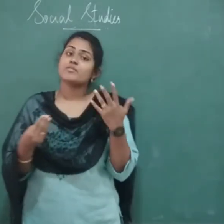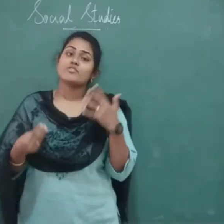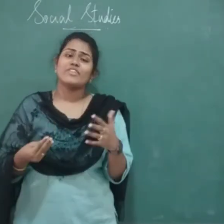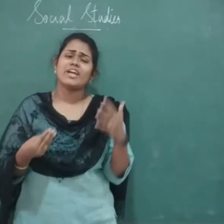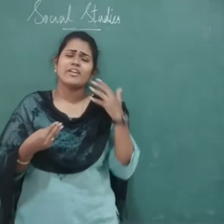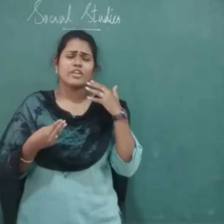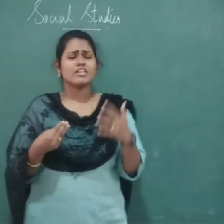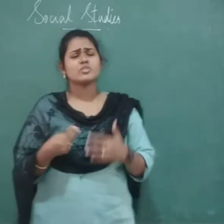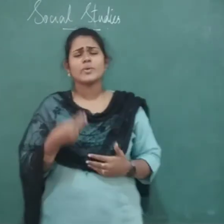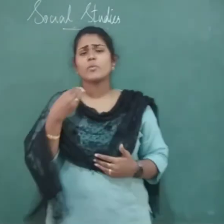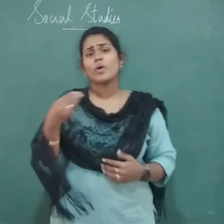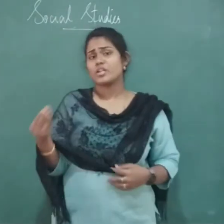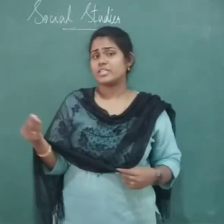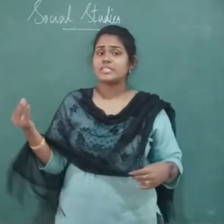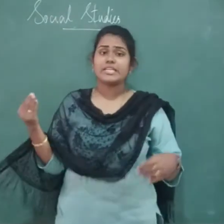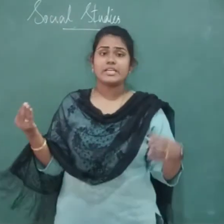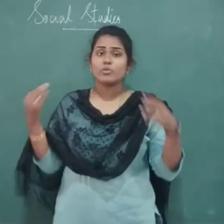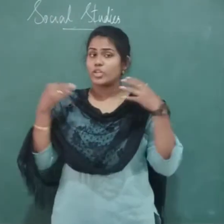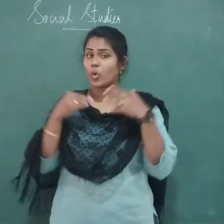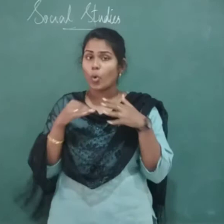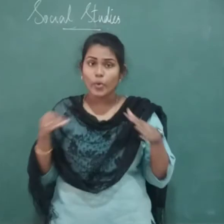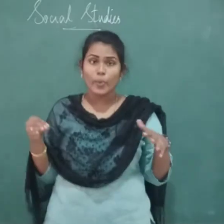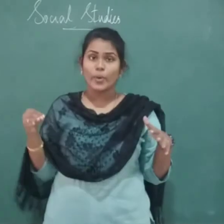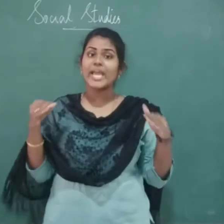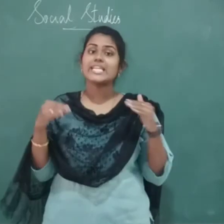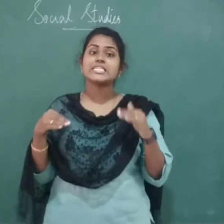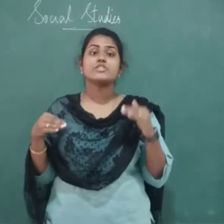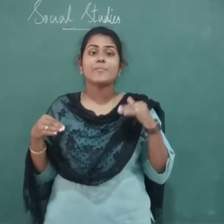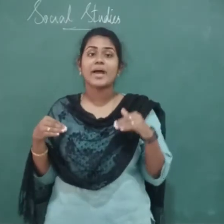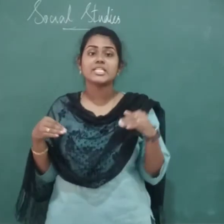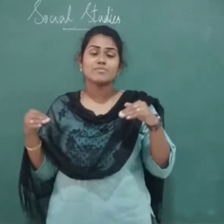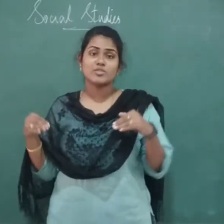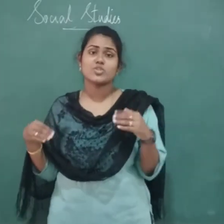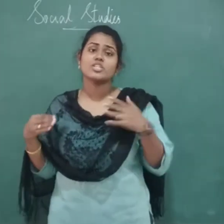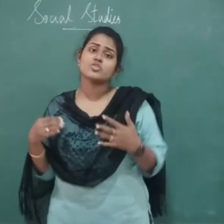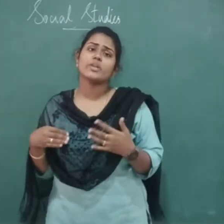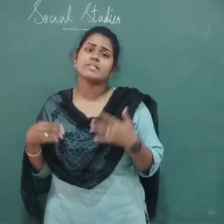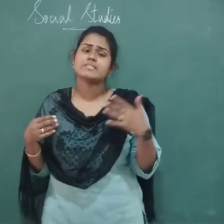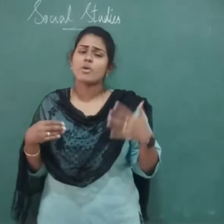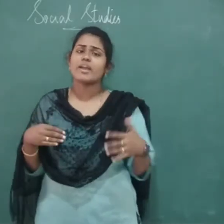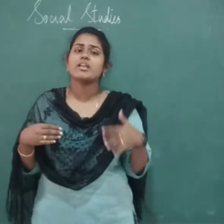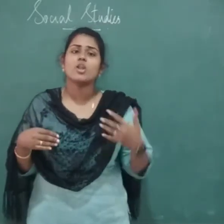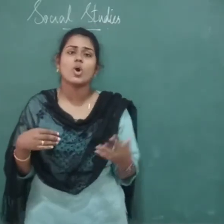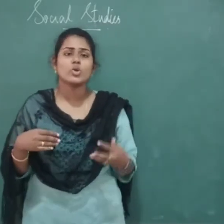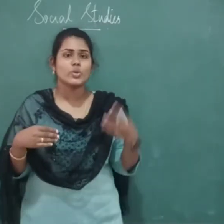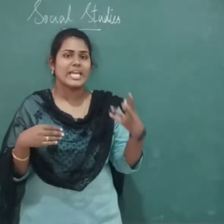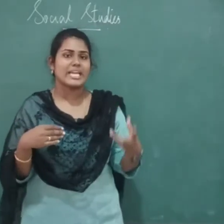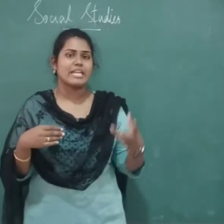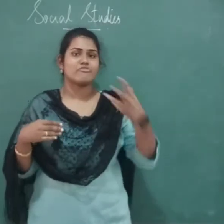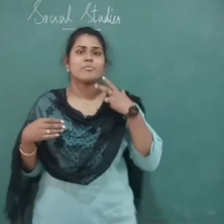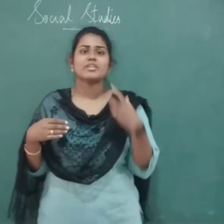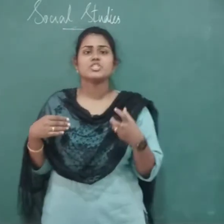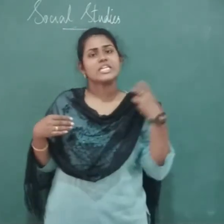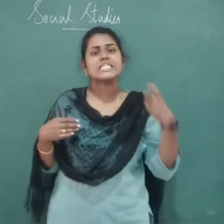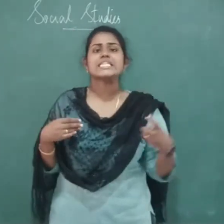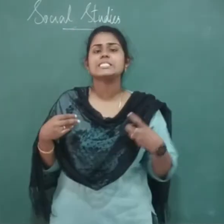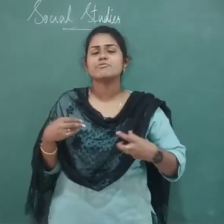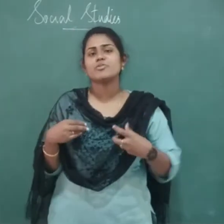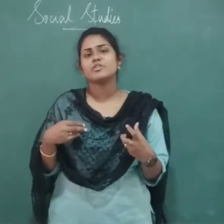of flood or earthquake. What the thing, we don't know. It remains mystery. Historians tried a lot to get information, collect information